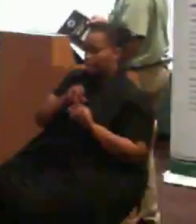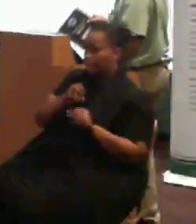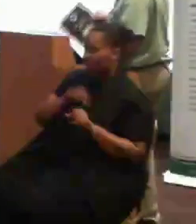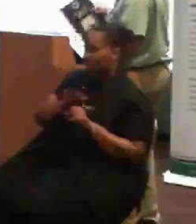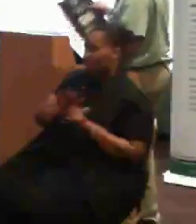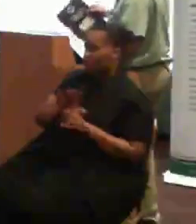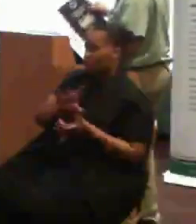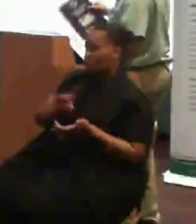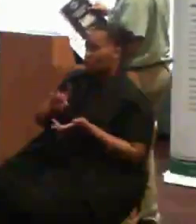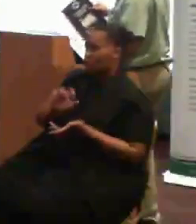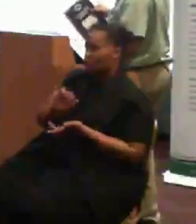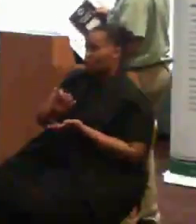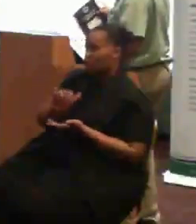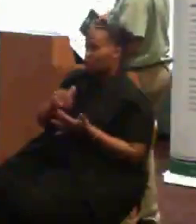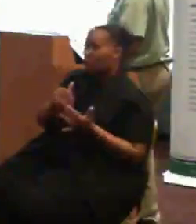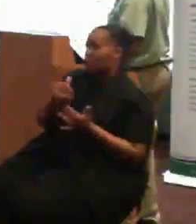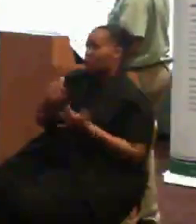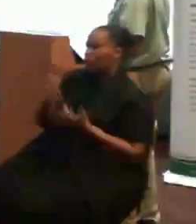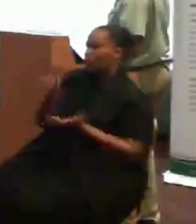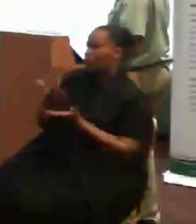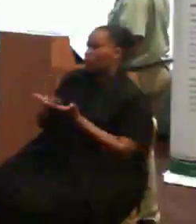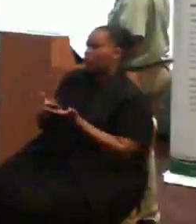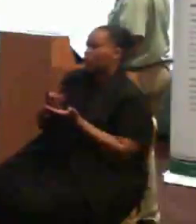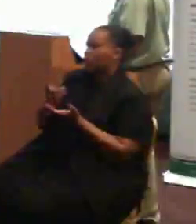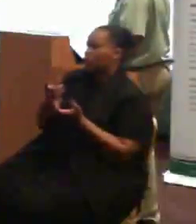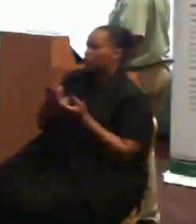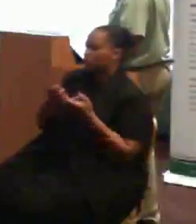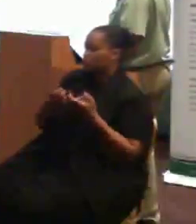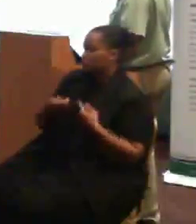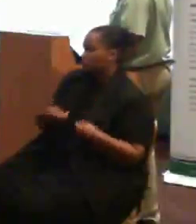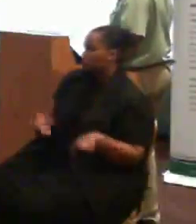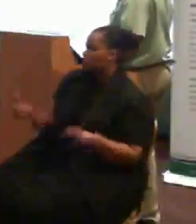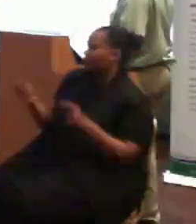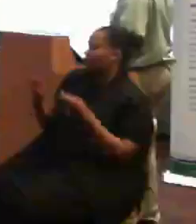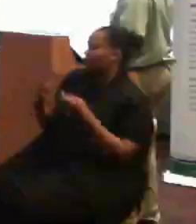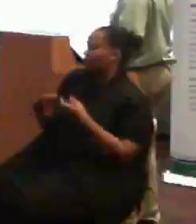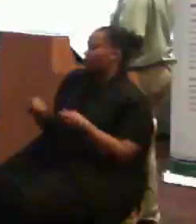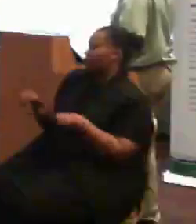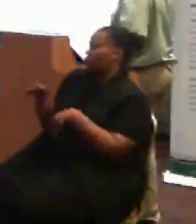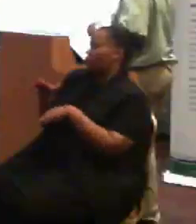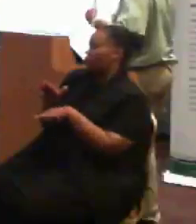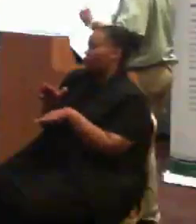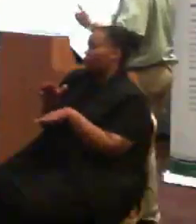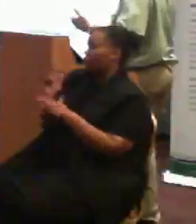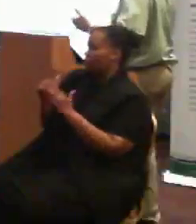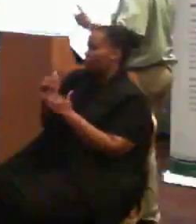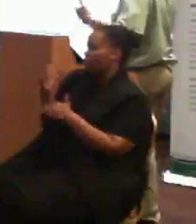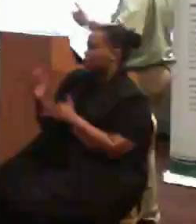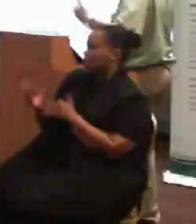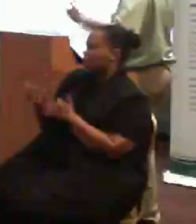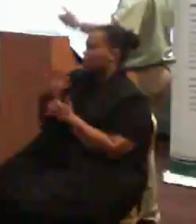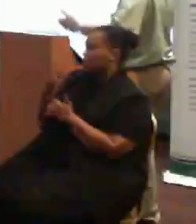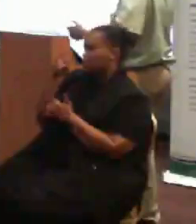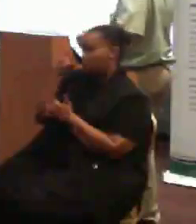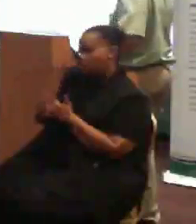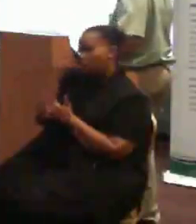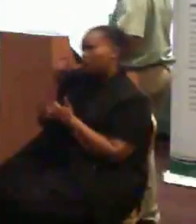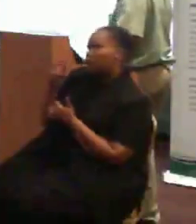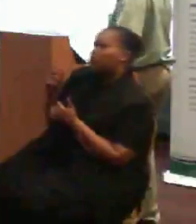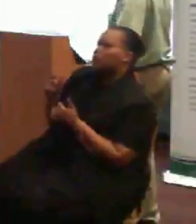flow, then you can take a look at capital expenditure furthermore. And I think that principle should be